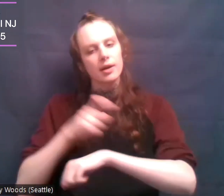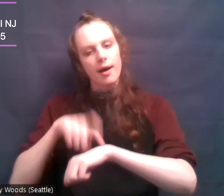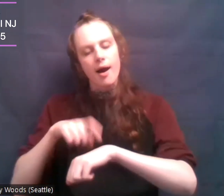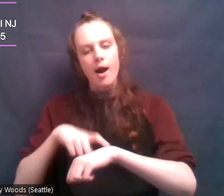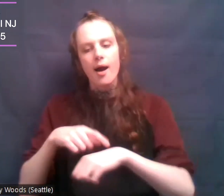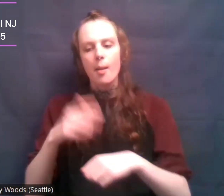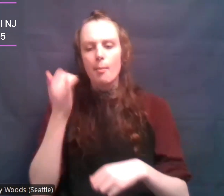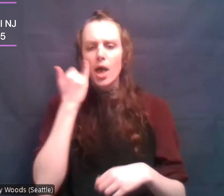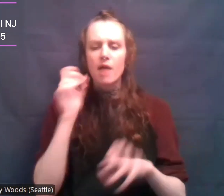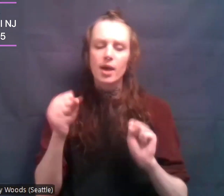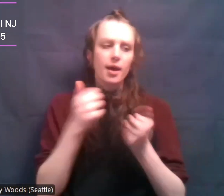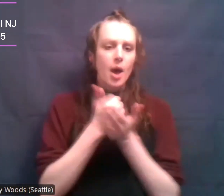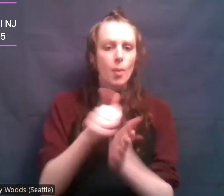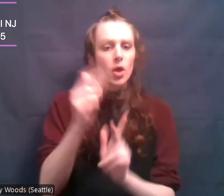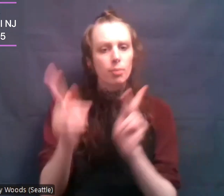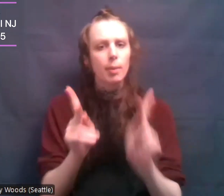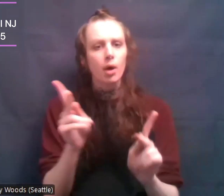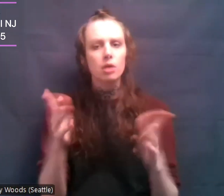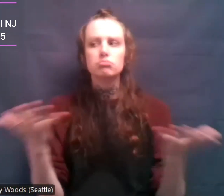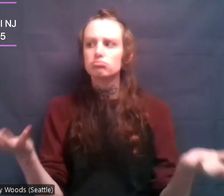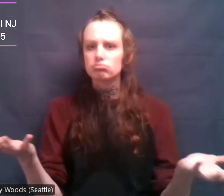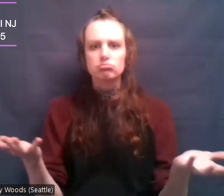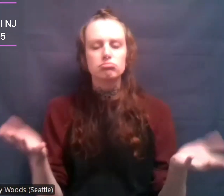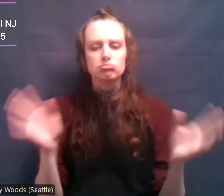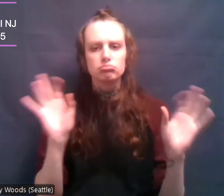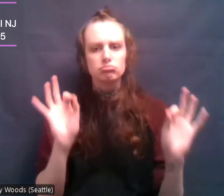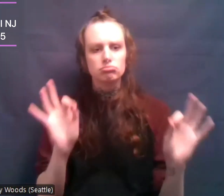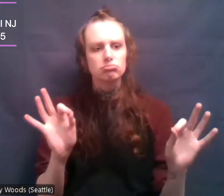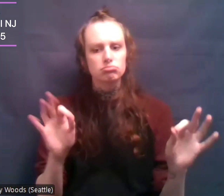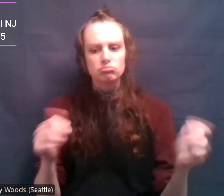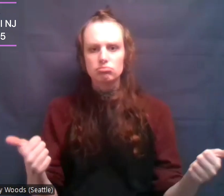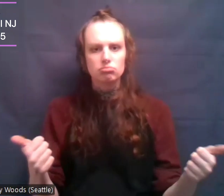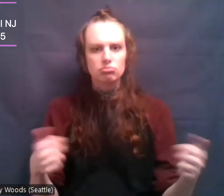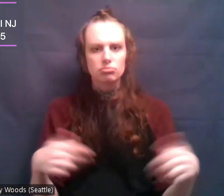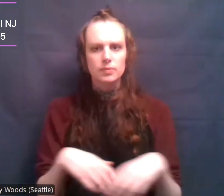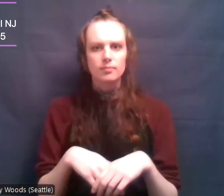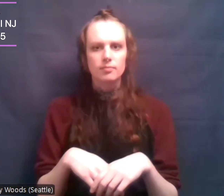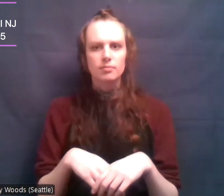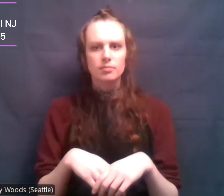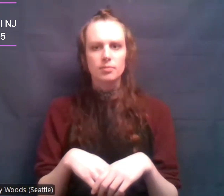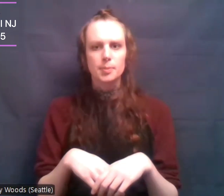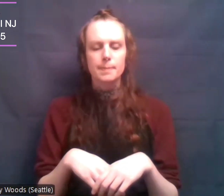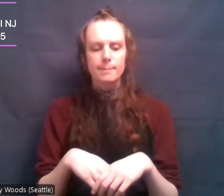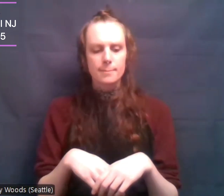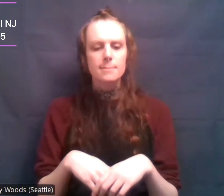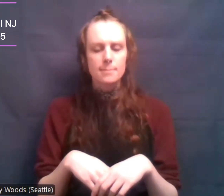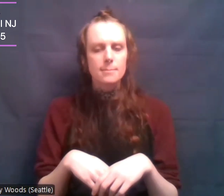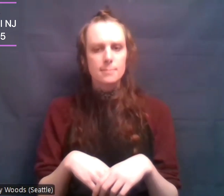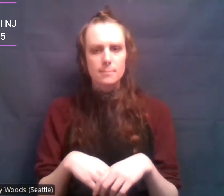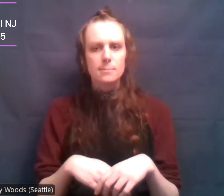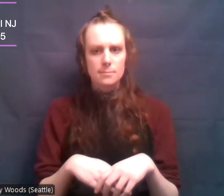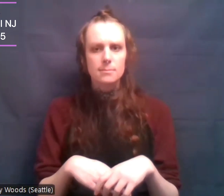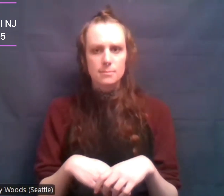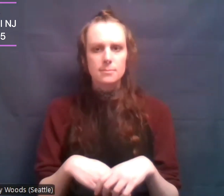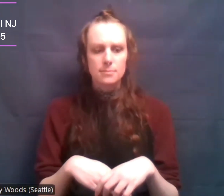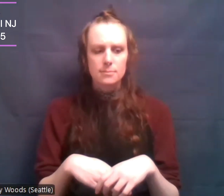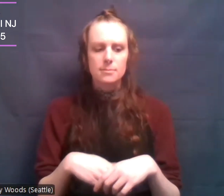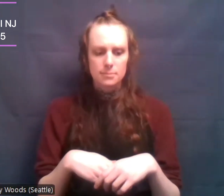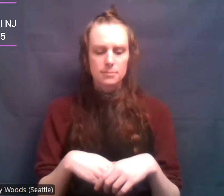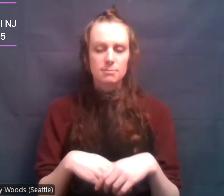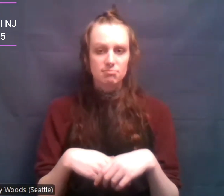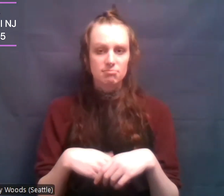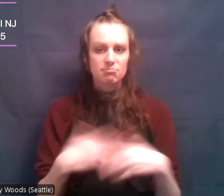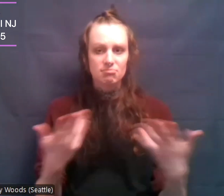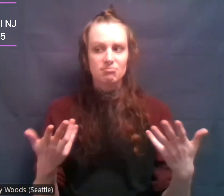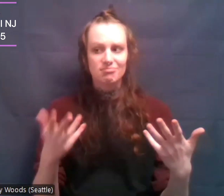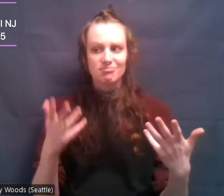way and help them, you know, live their days a day at a time, like, you know, that's